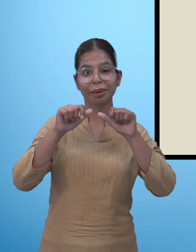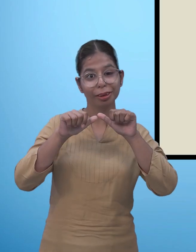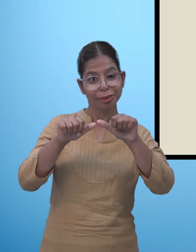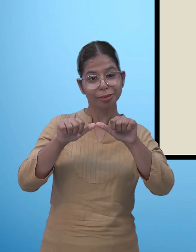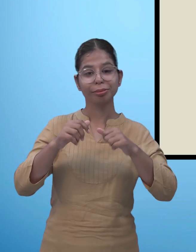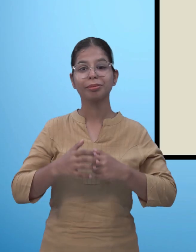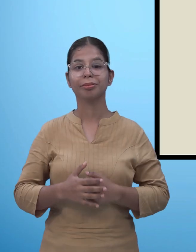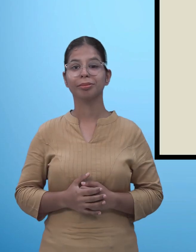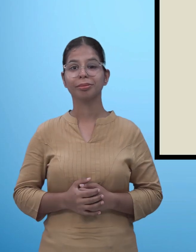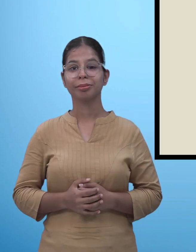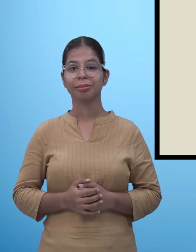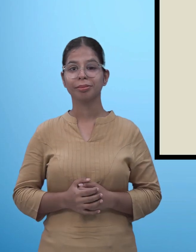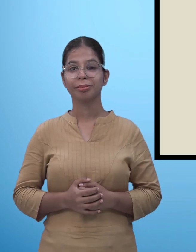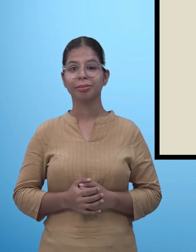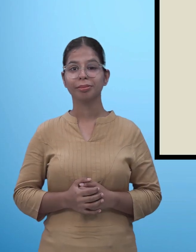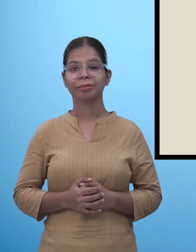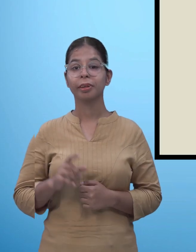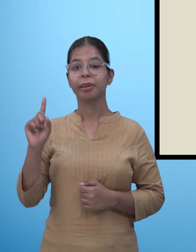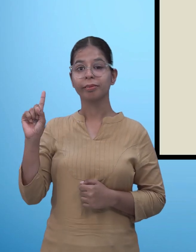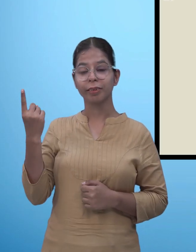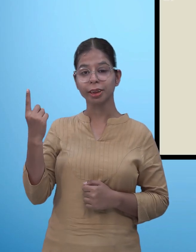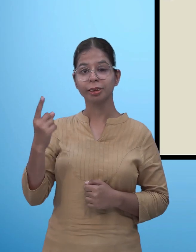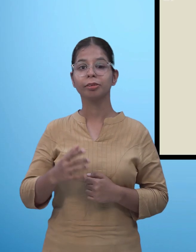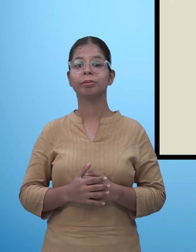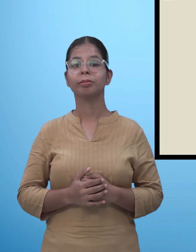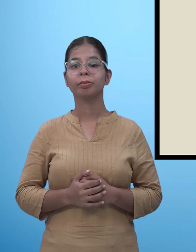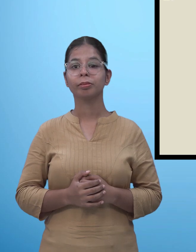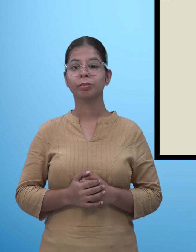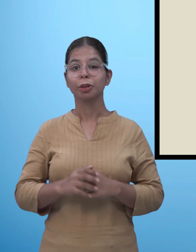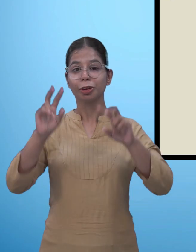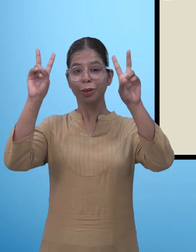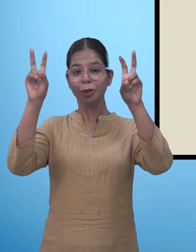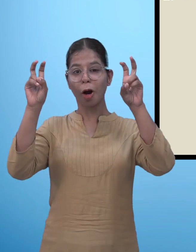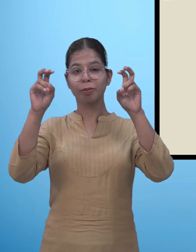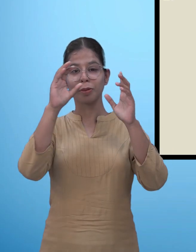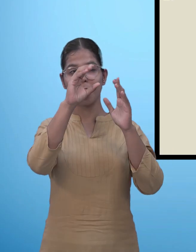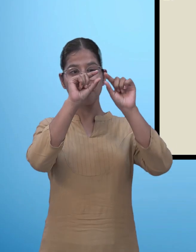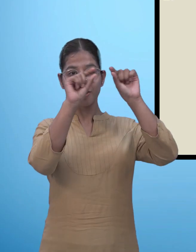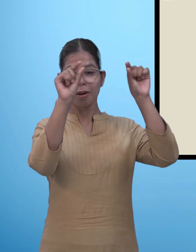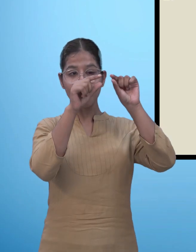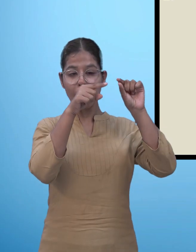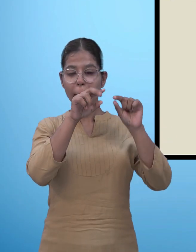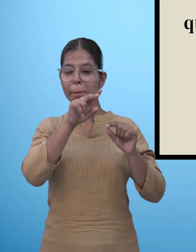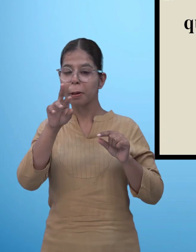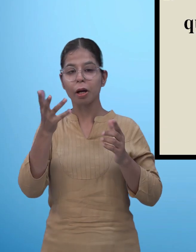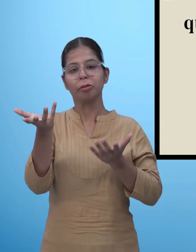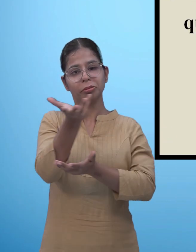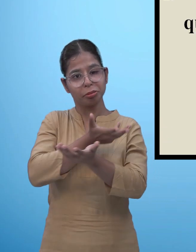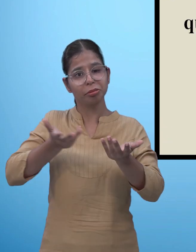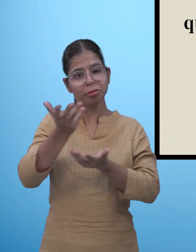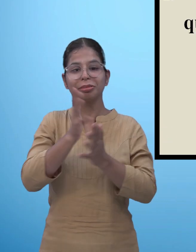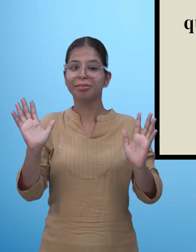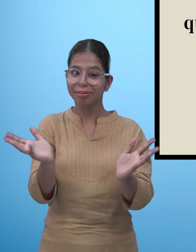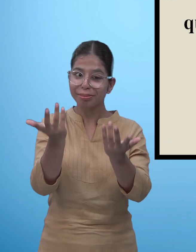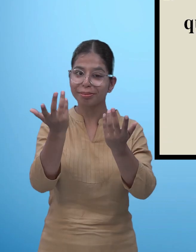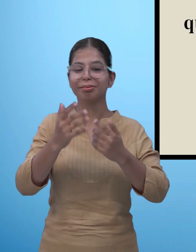Questions, activities, and projects. 1. Discuss what could be the meaning of the quotation at the start